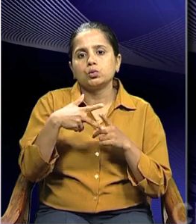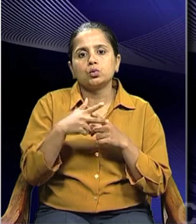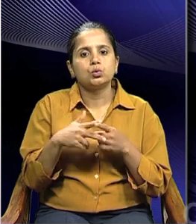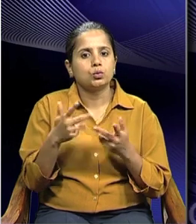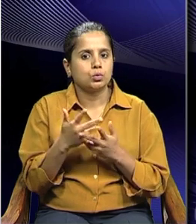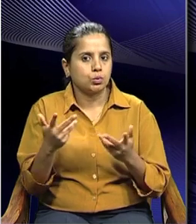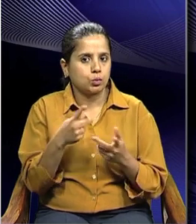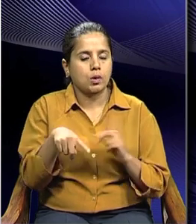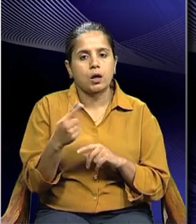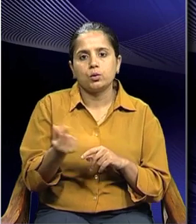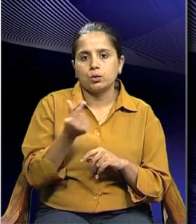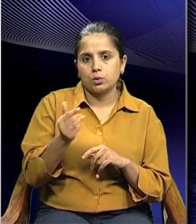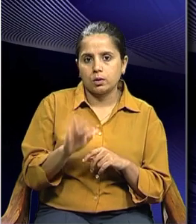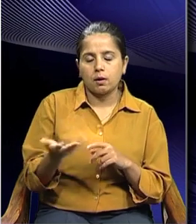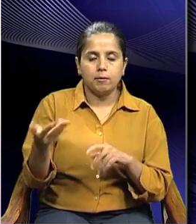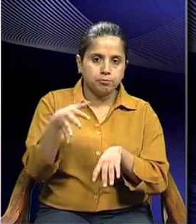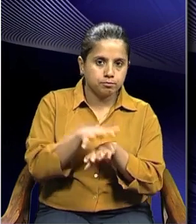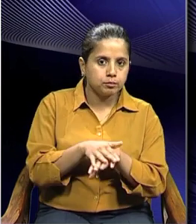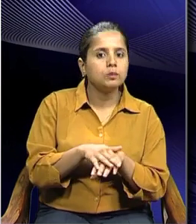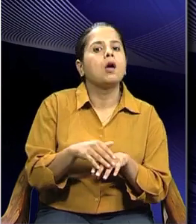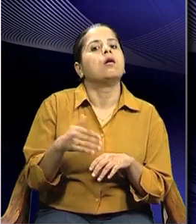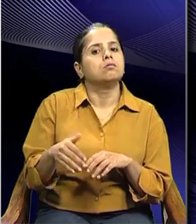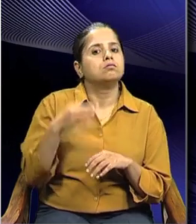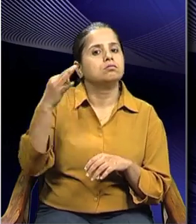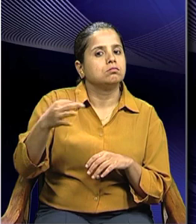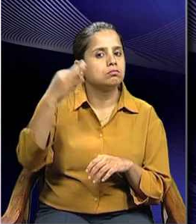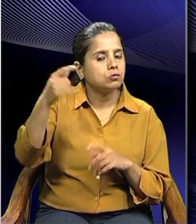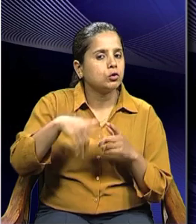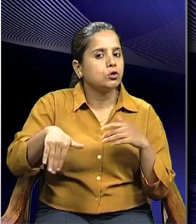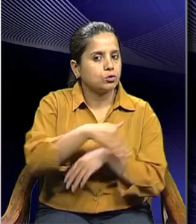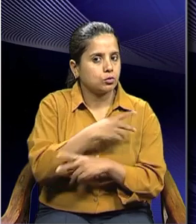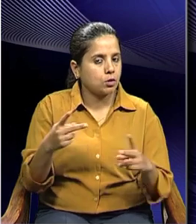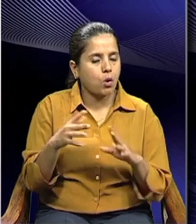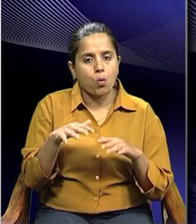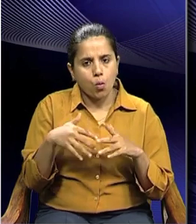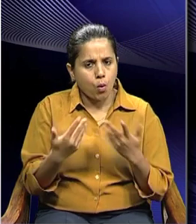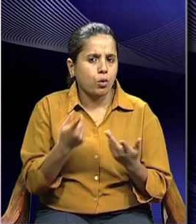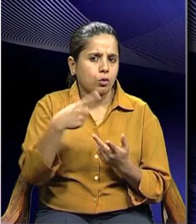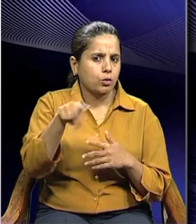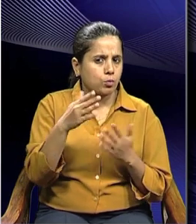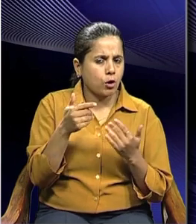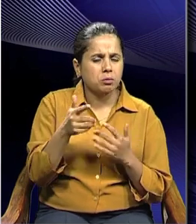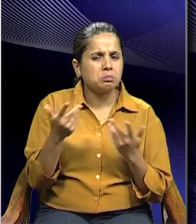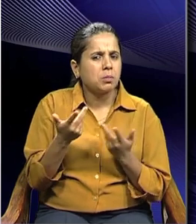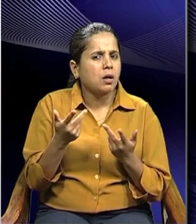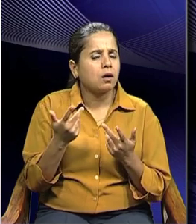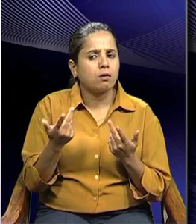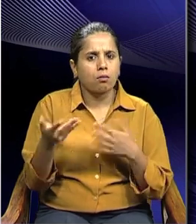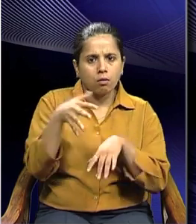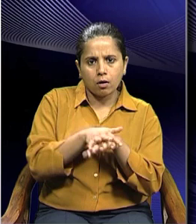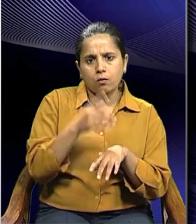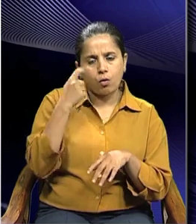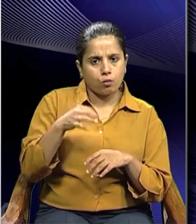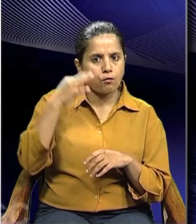which are being used to implement forward engineering, or you can say what does it take in implementing